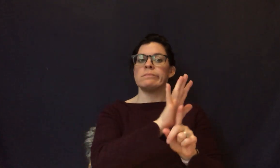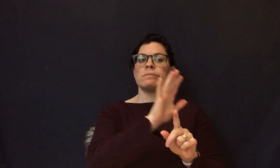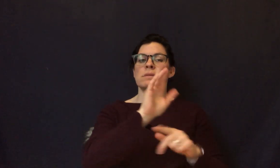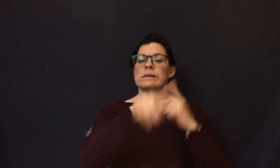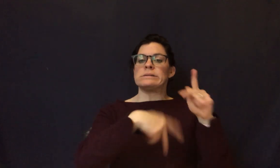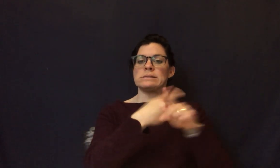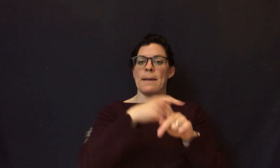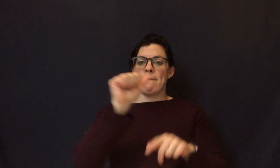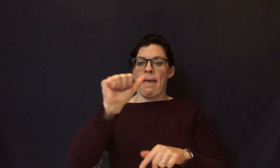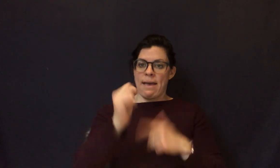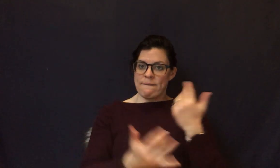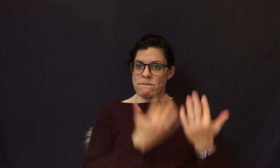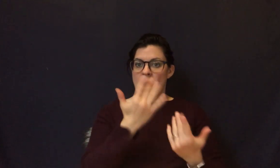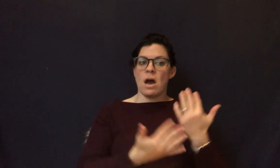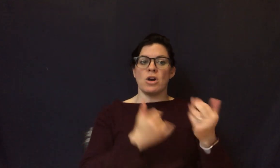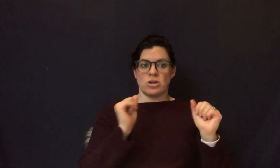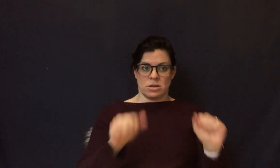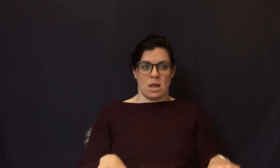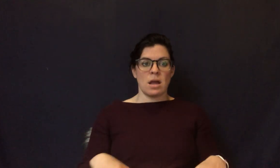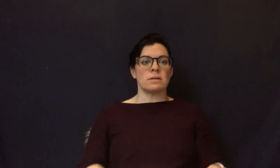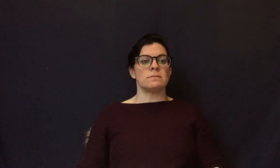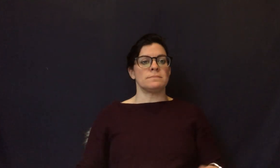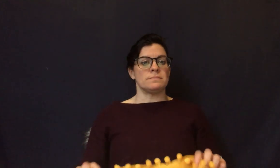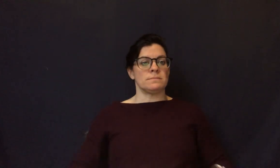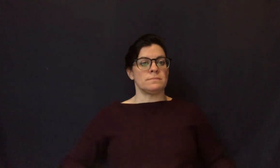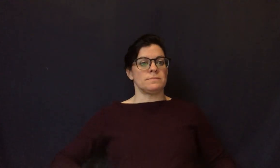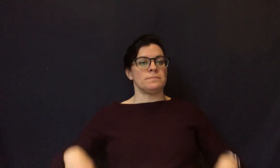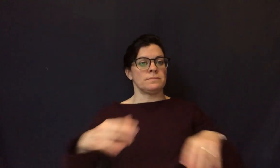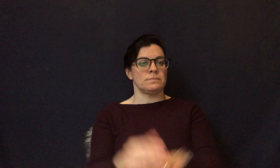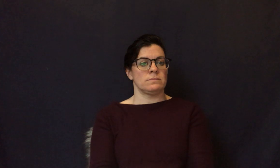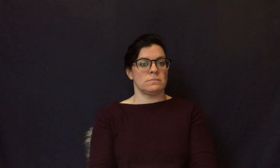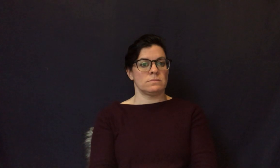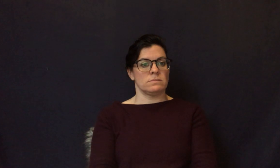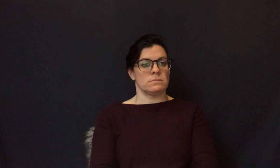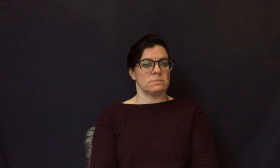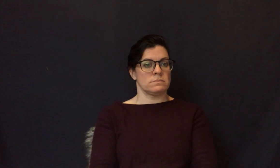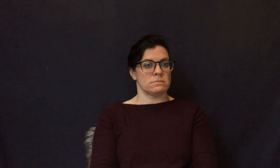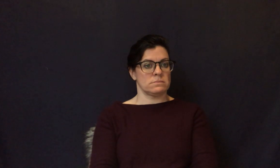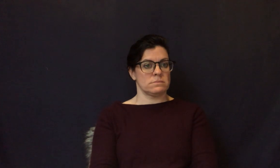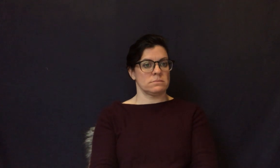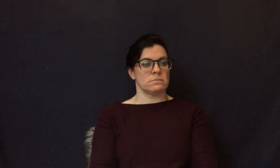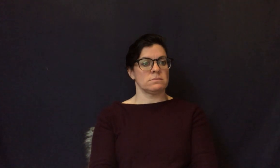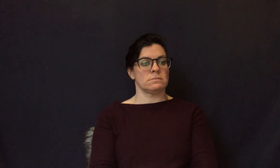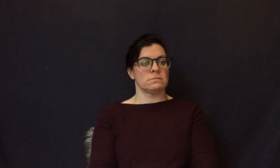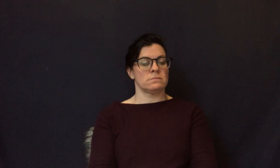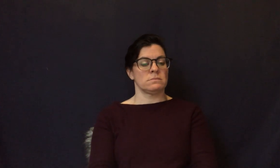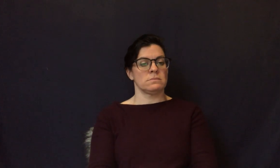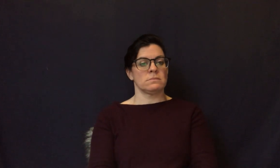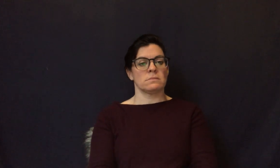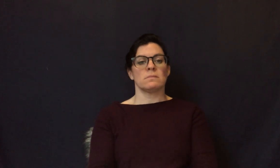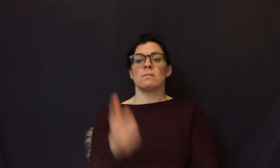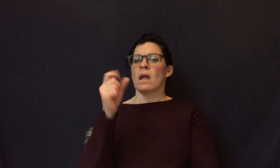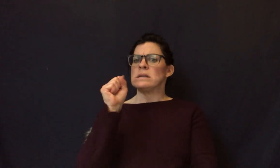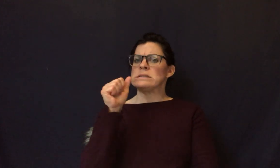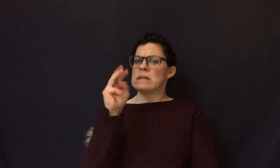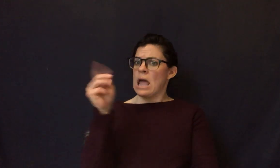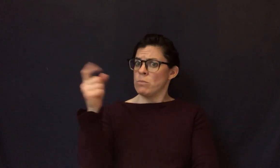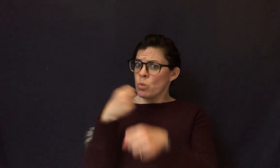Sam. Okay? So this is what would cause a fire to start when you take the three elements